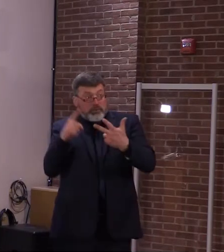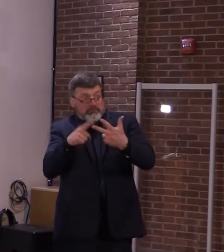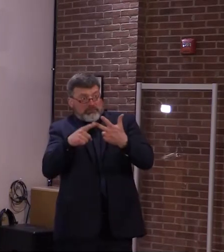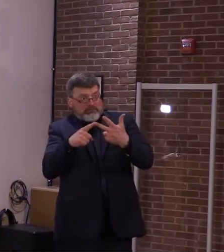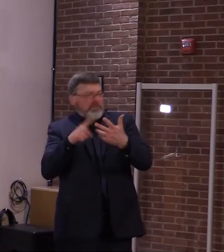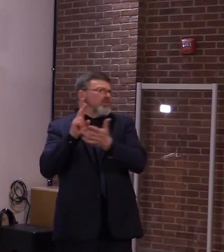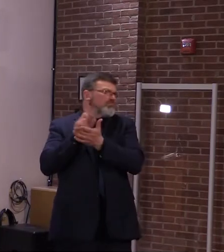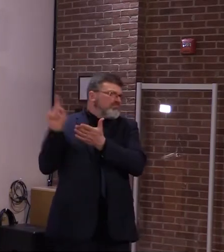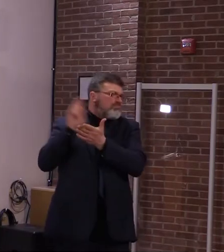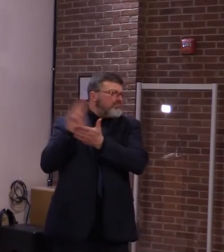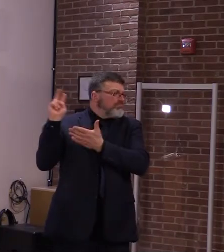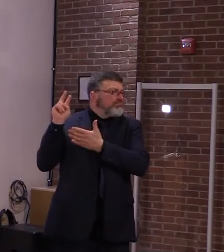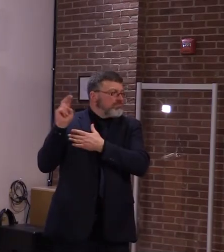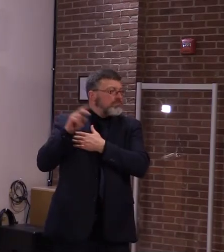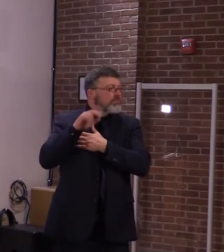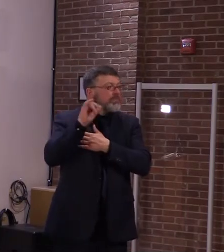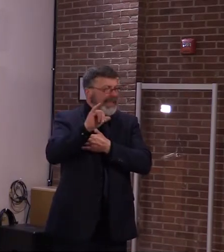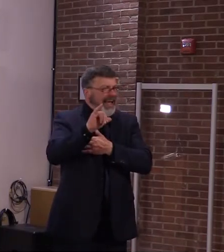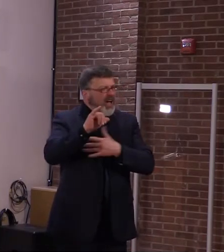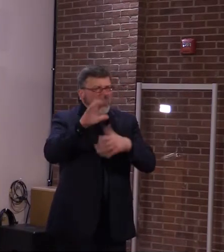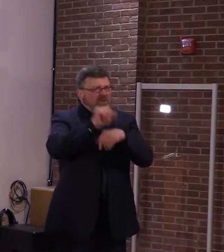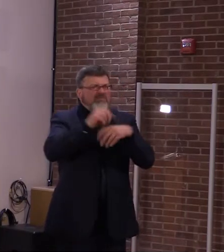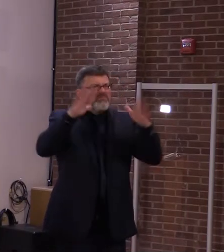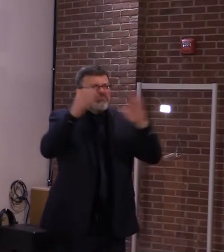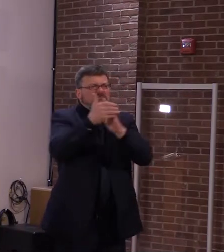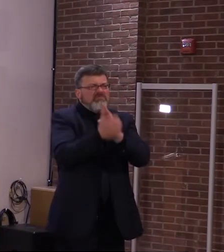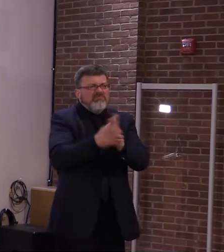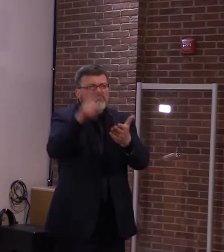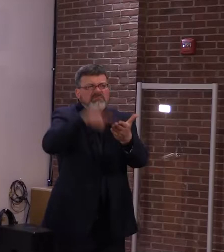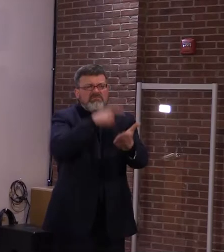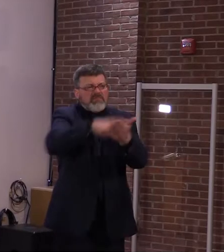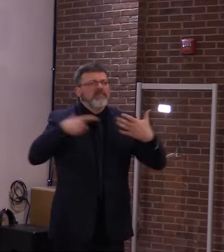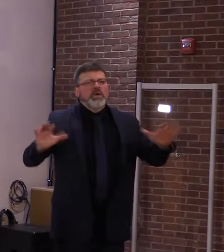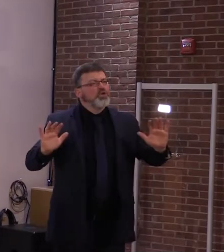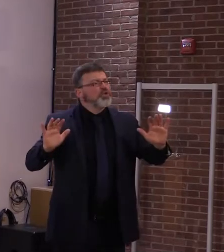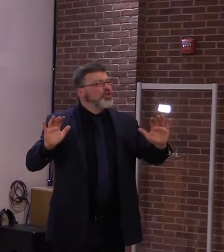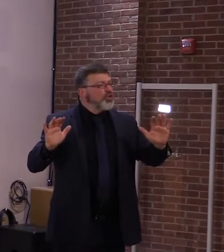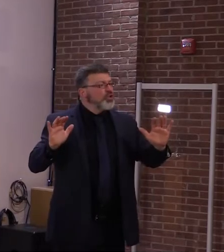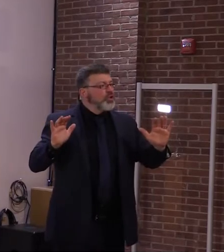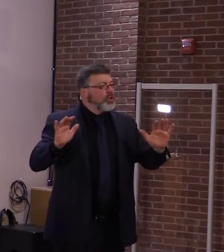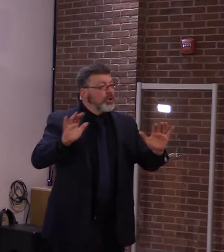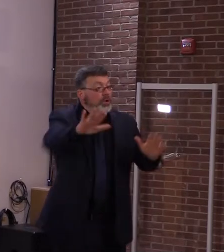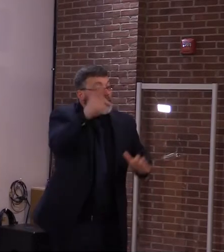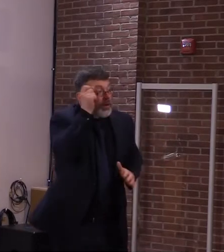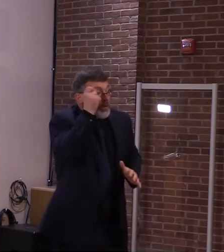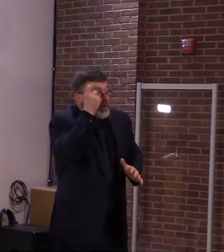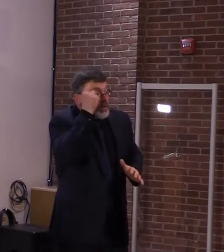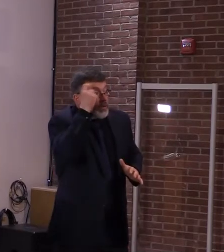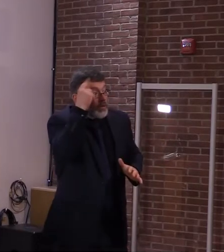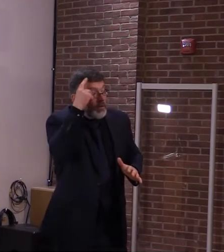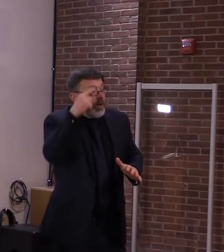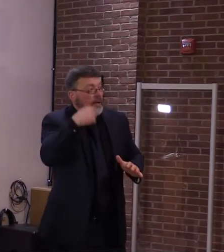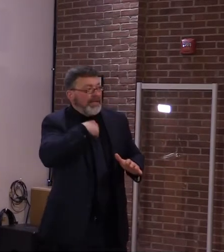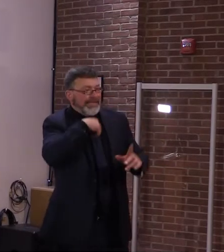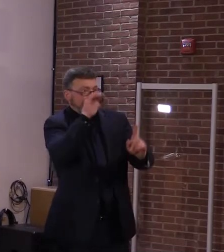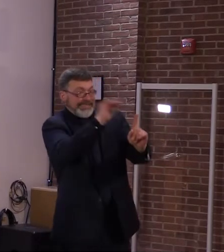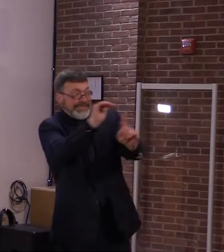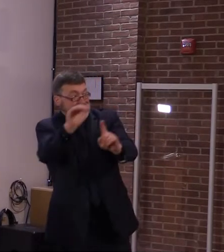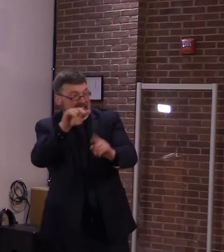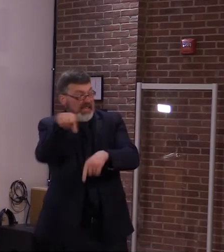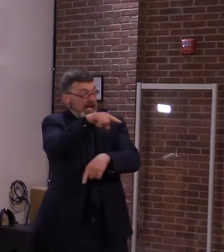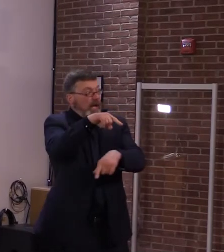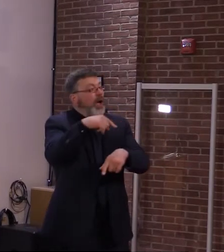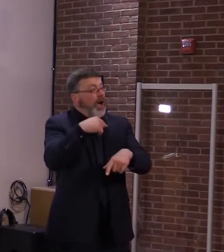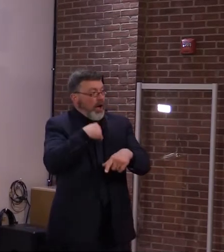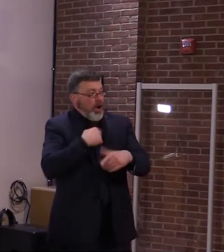was canceled, but they were all provided with the opportunity to have a Pfizer or Moderna appointment within the same time frame, so